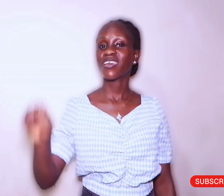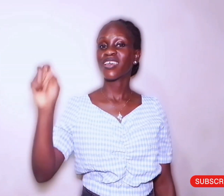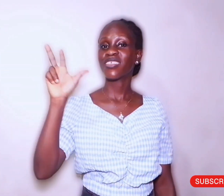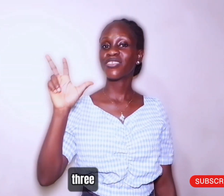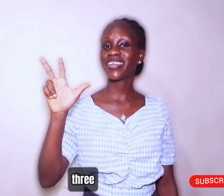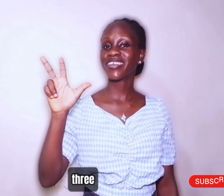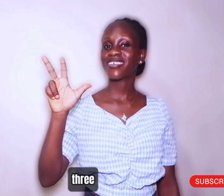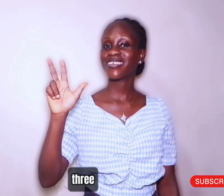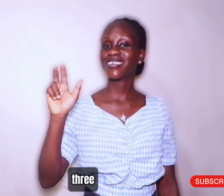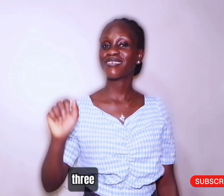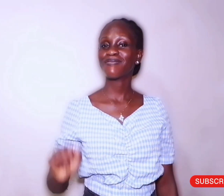3,